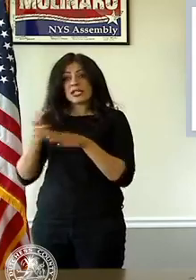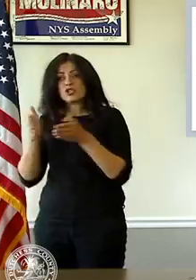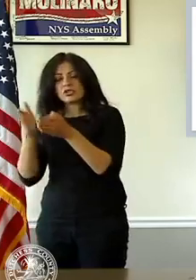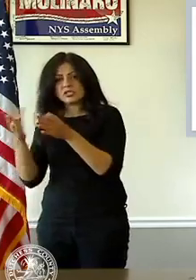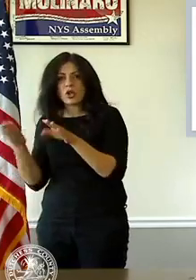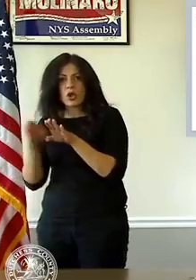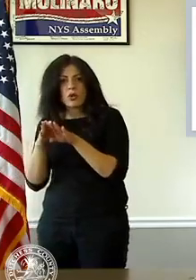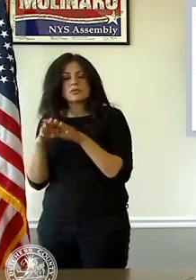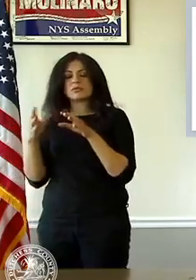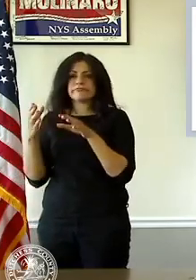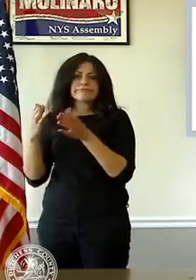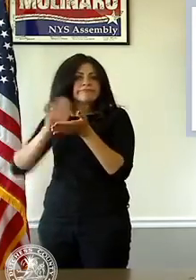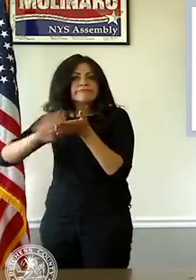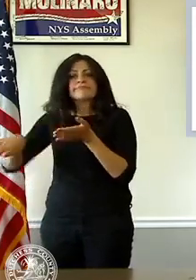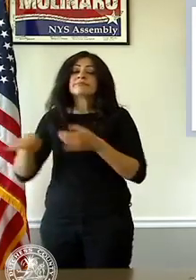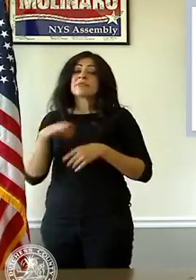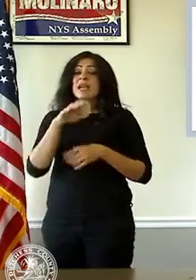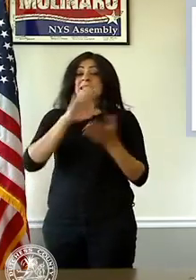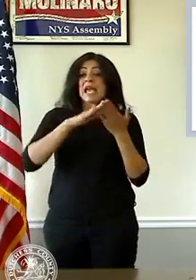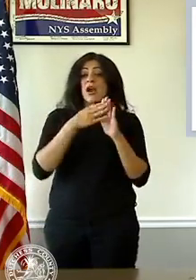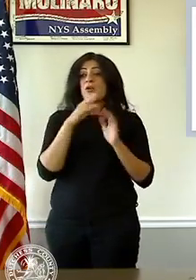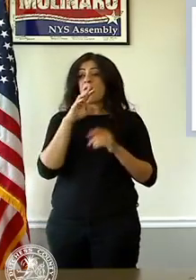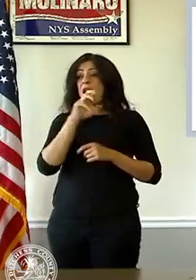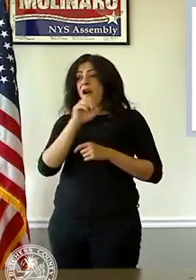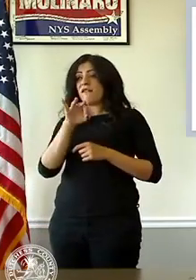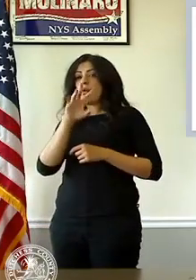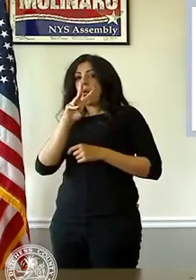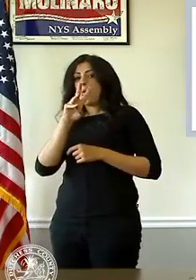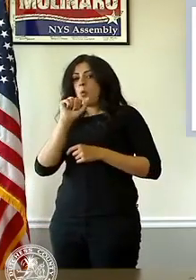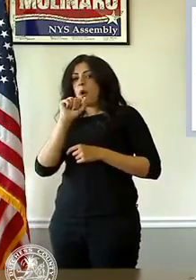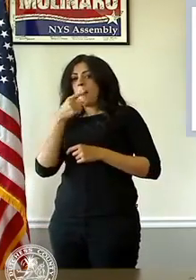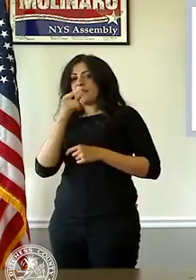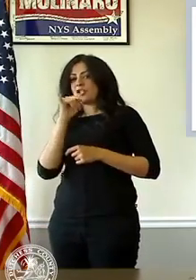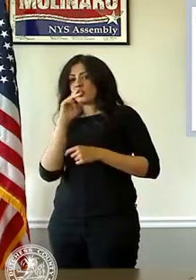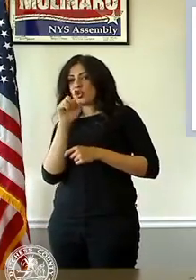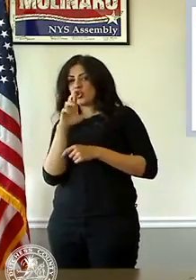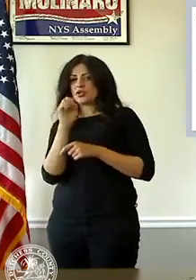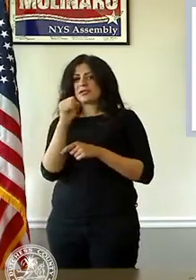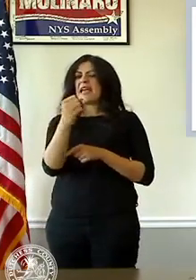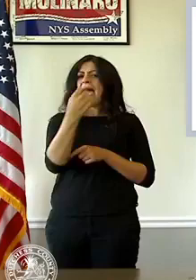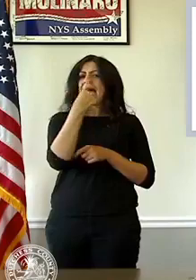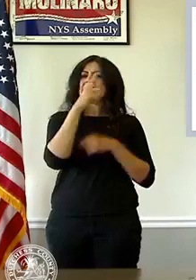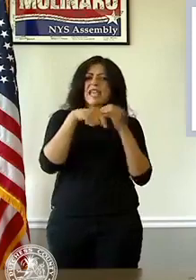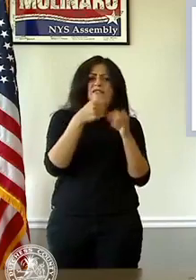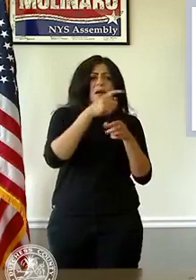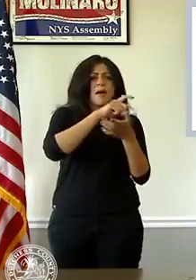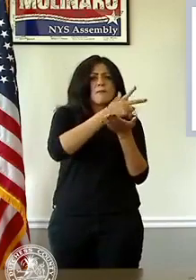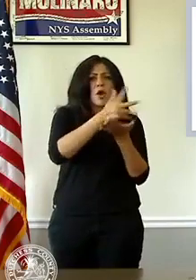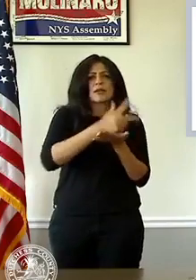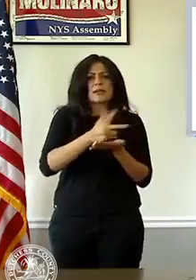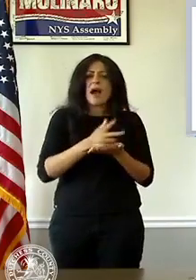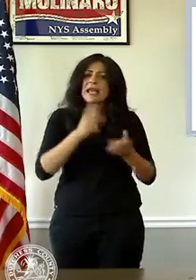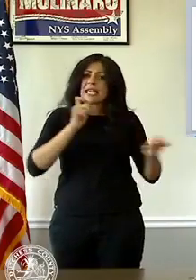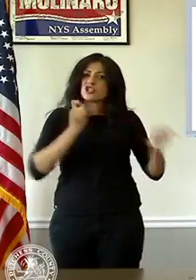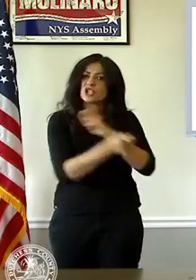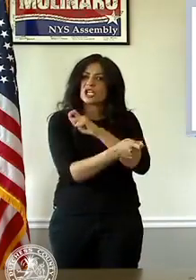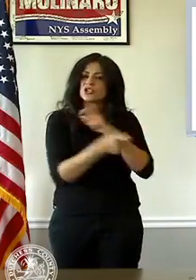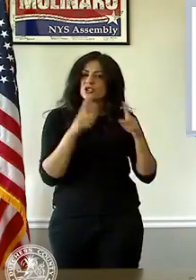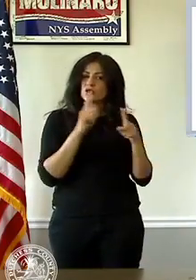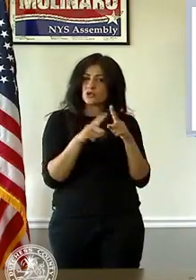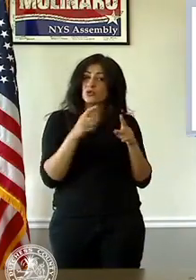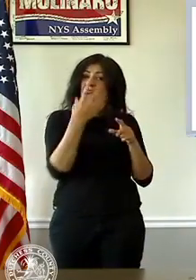asked, town of Wappinger have asked, well, could we convert a parking lot into outdoor seating? And if so, they'd have to waive